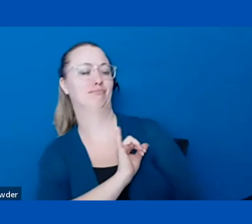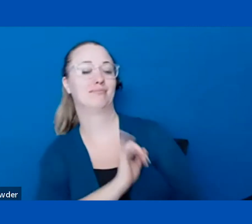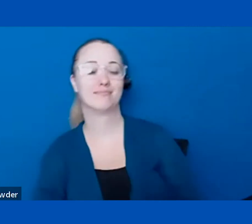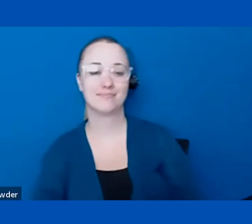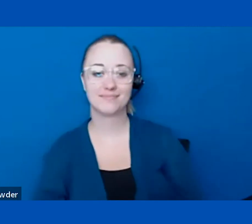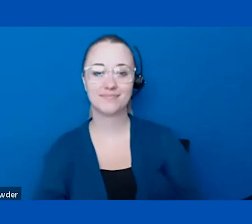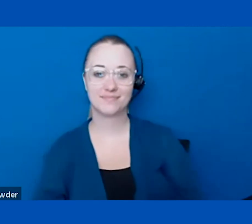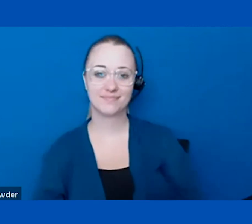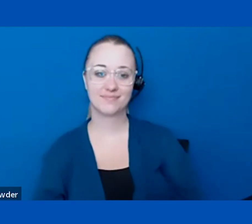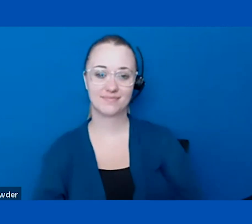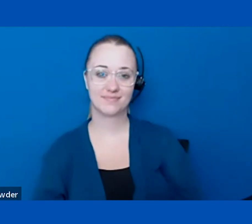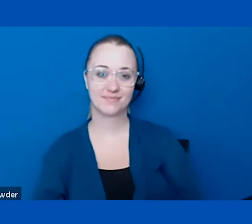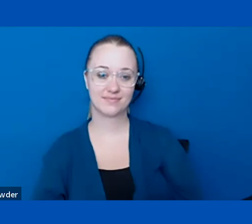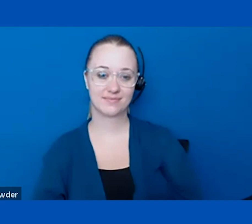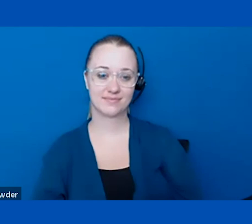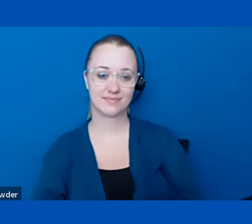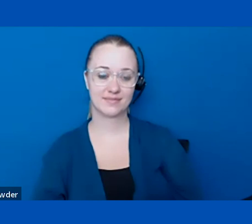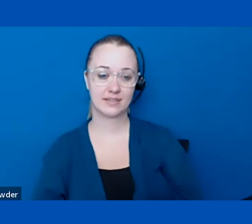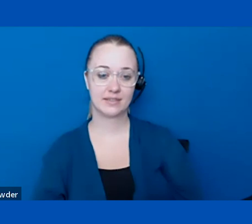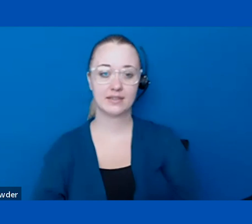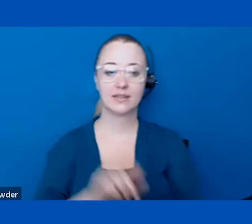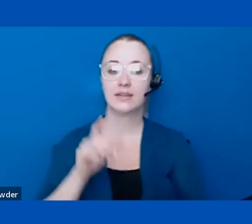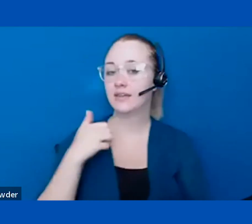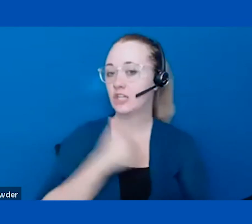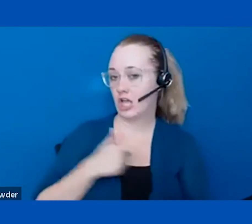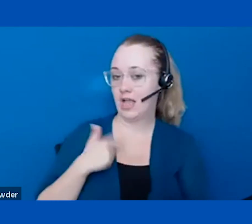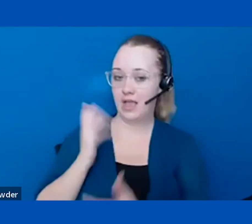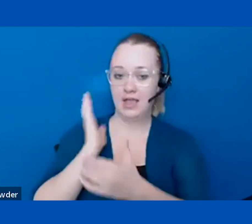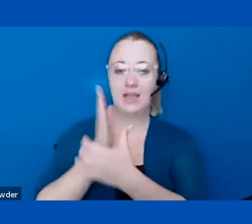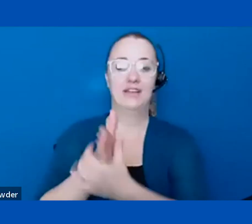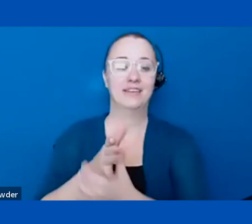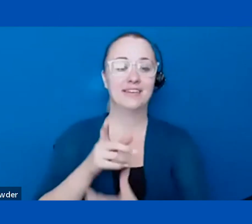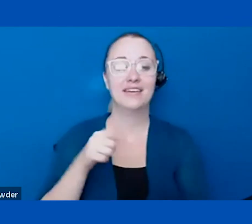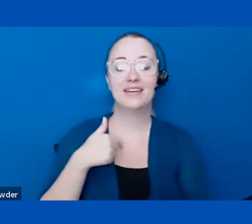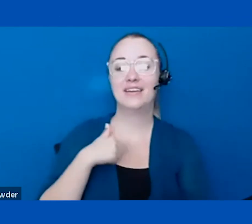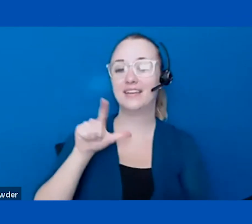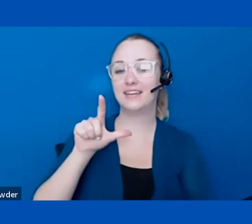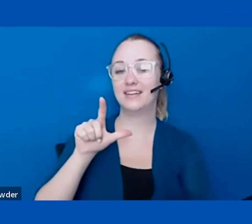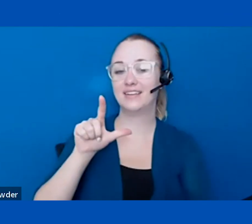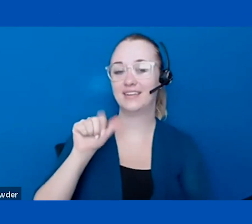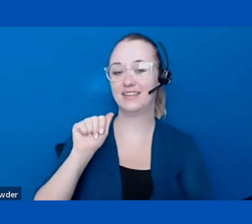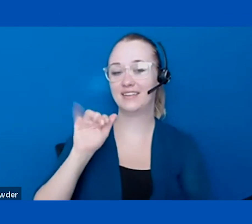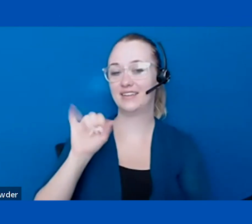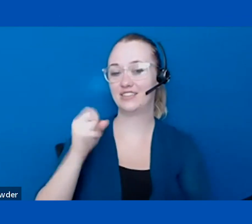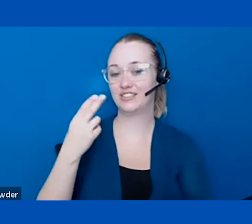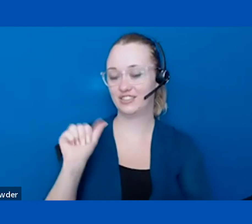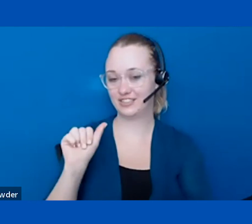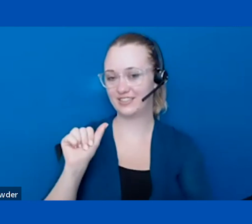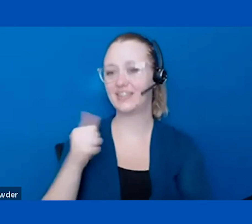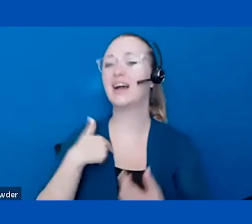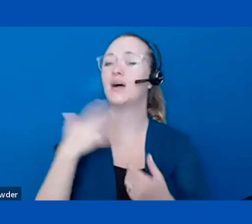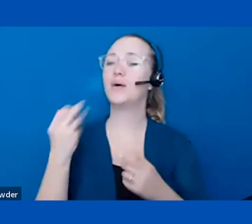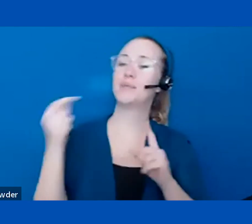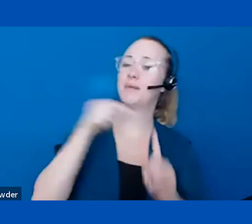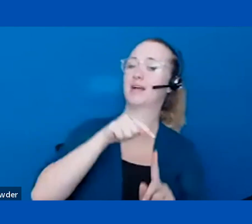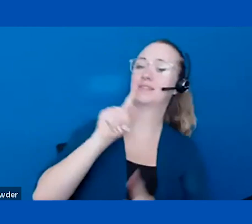Right? Would Yeah, any I would like. right? Sorry, Annie, I interrupted you. No, go I would like to go back to what Tariq said